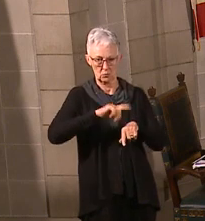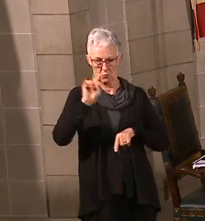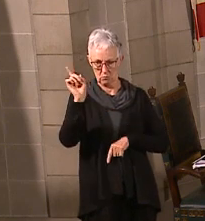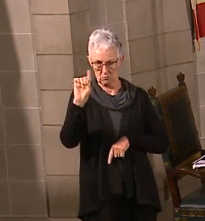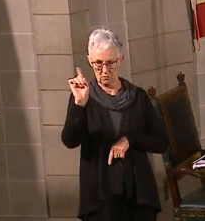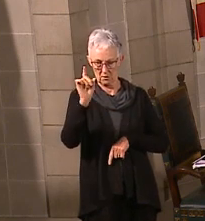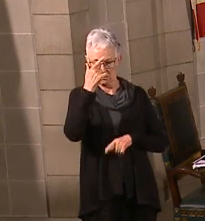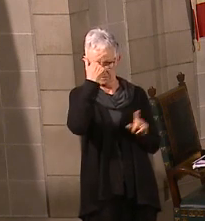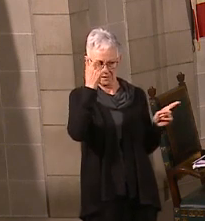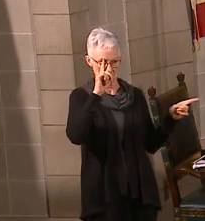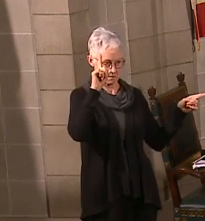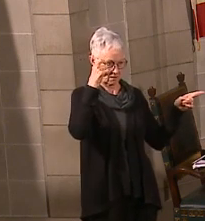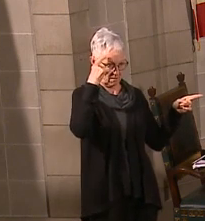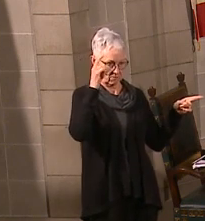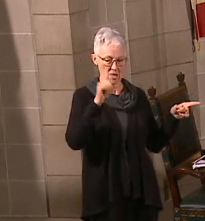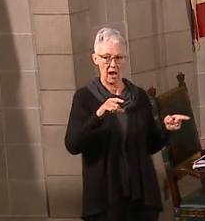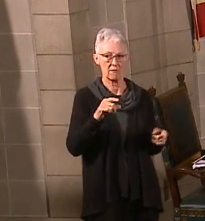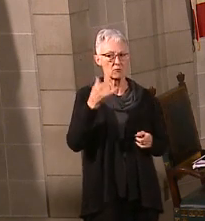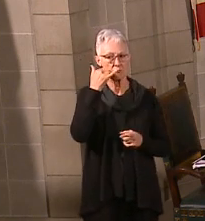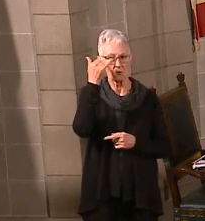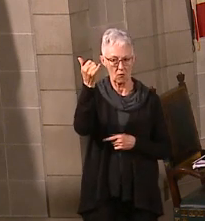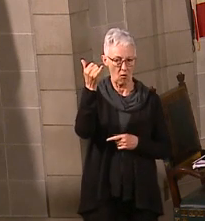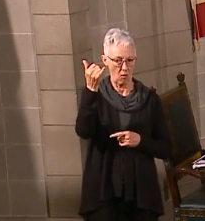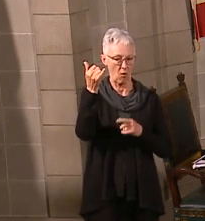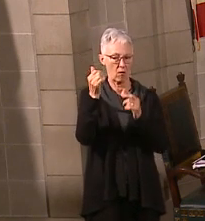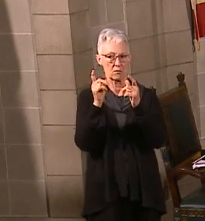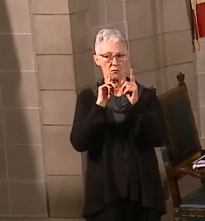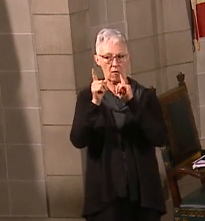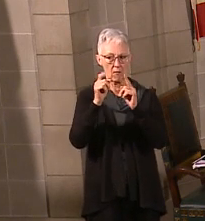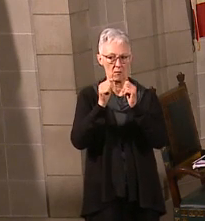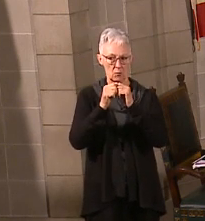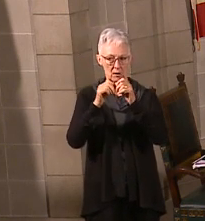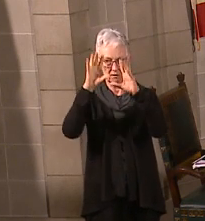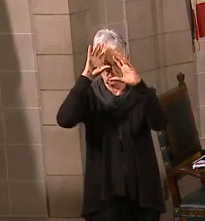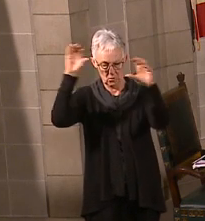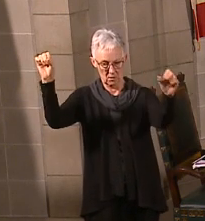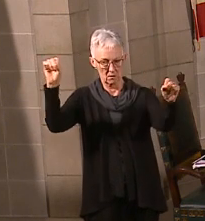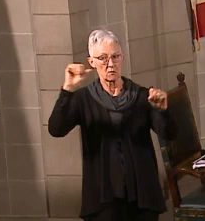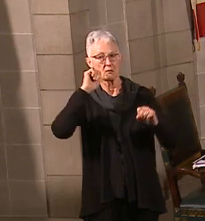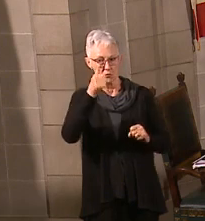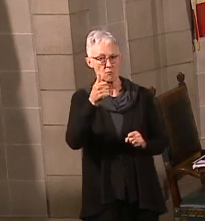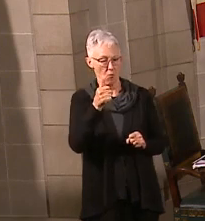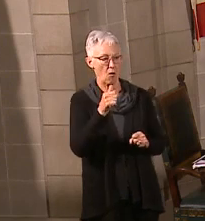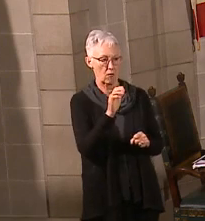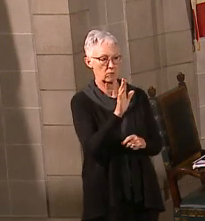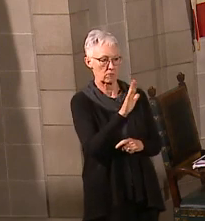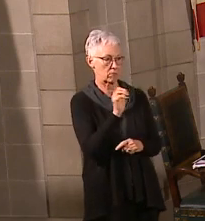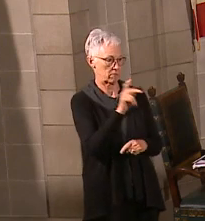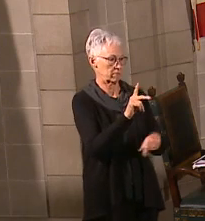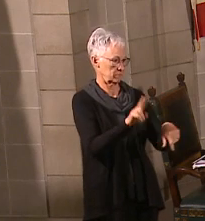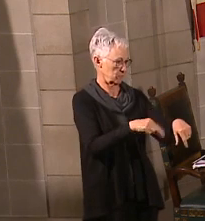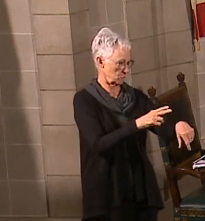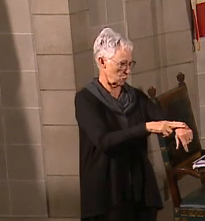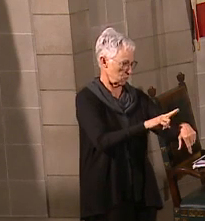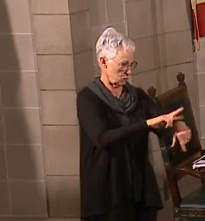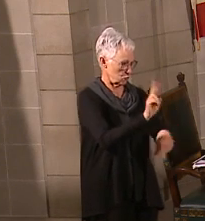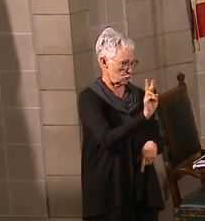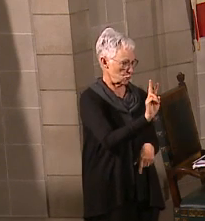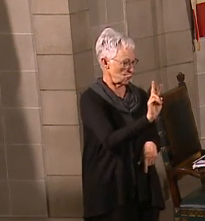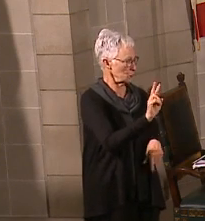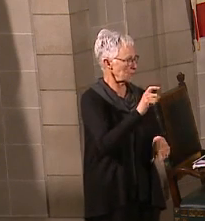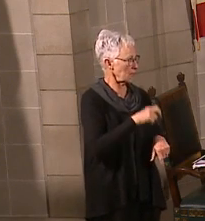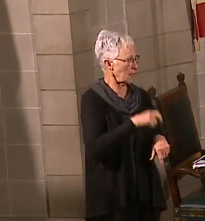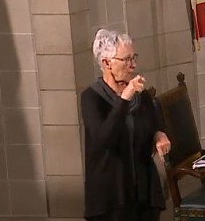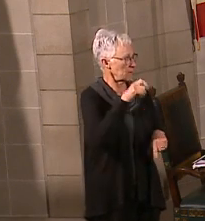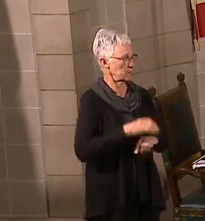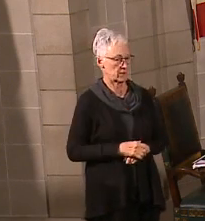governors. Tomorrow we will return to our normal time of 2 o'clock Central Time. We will also be back here next week. Assuming the